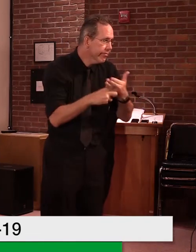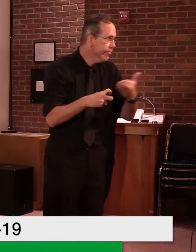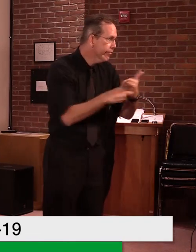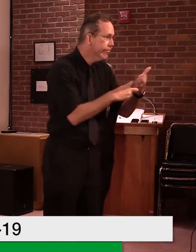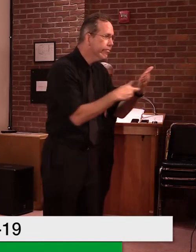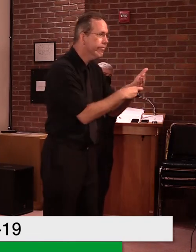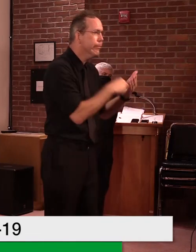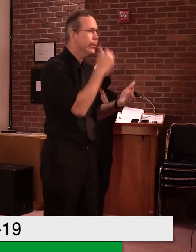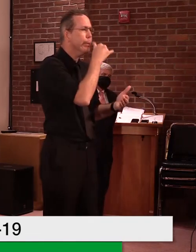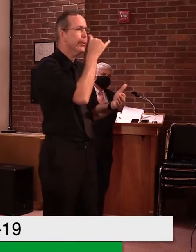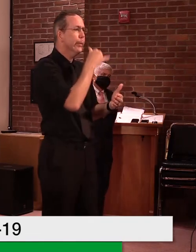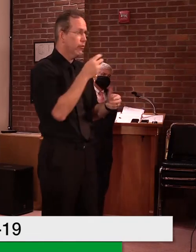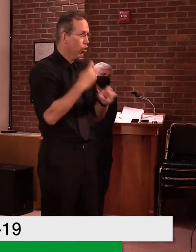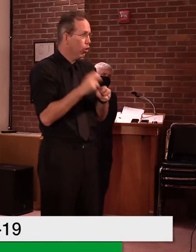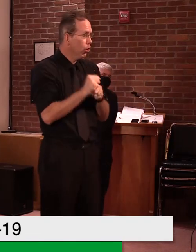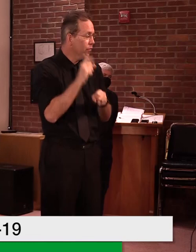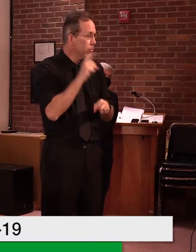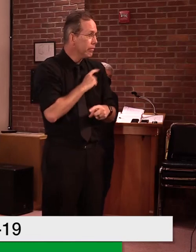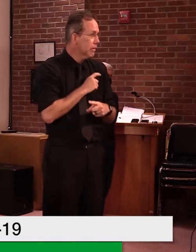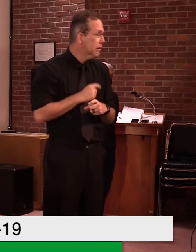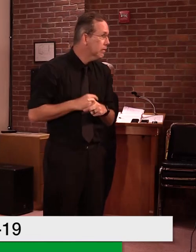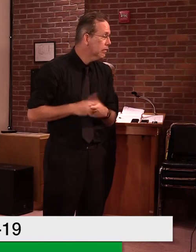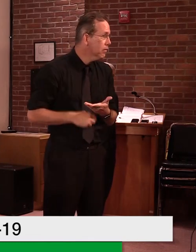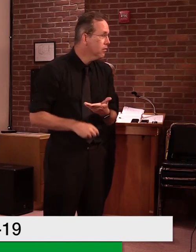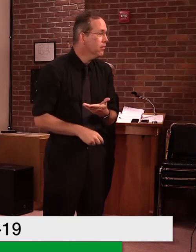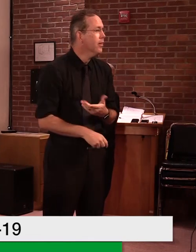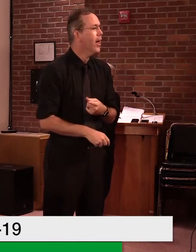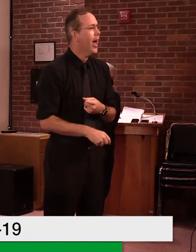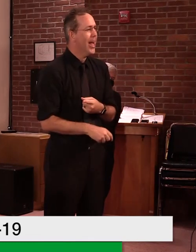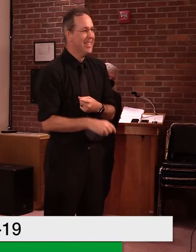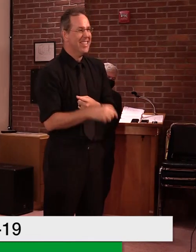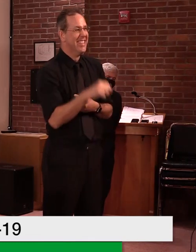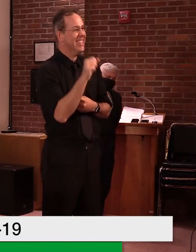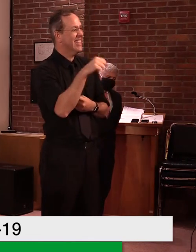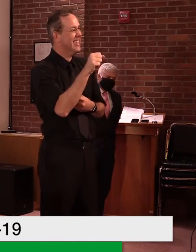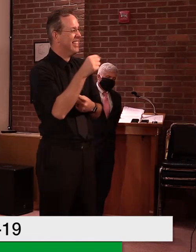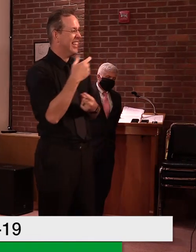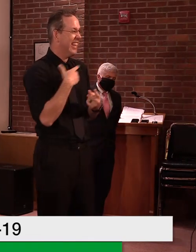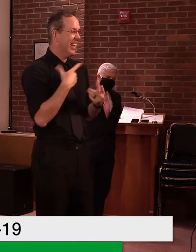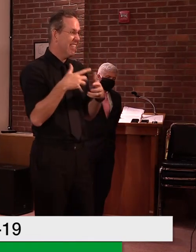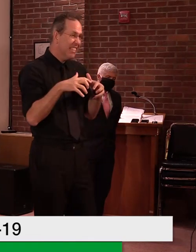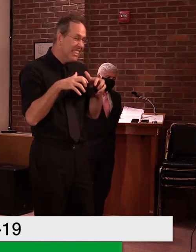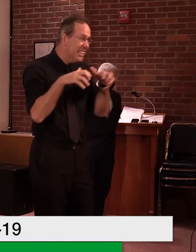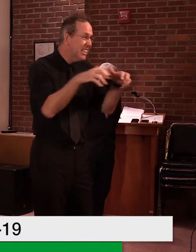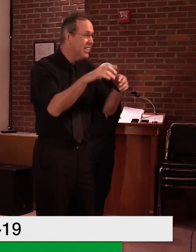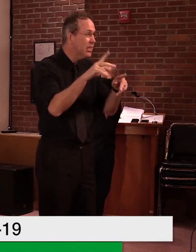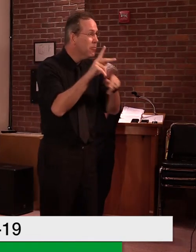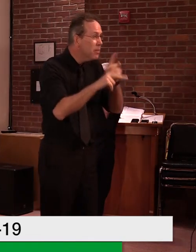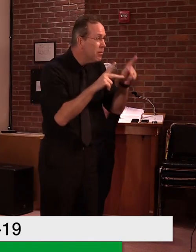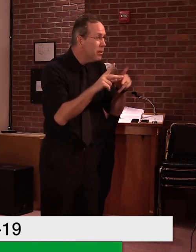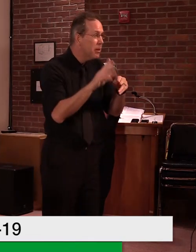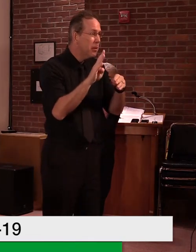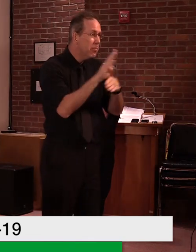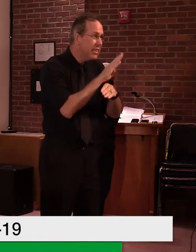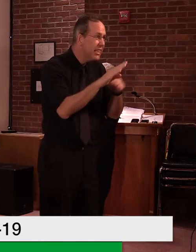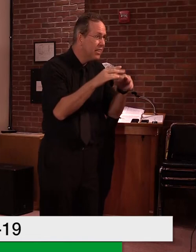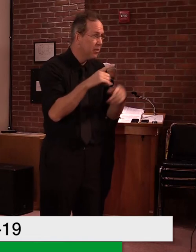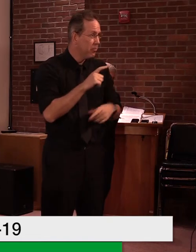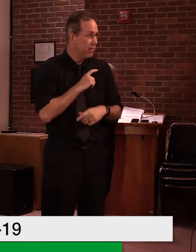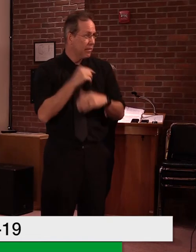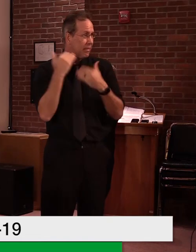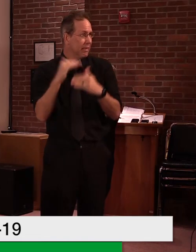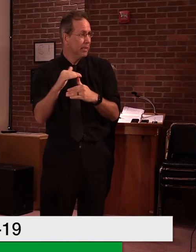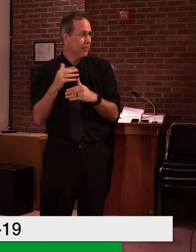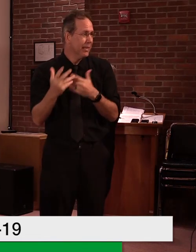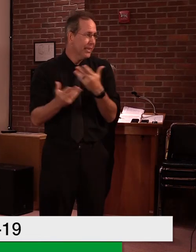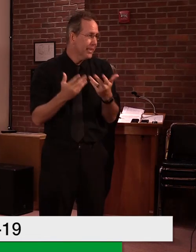and only a finite number of police officers. But as the governor has emphasized time and time again over